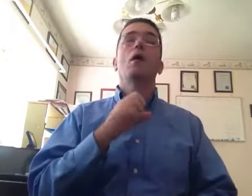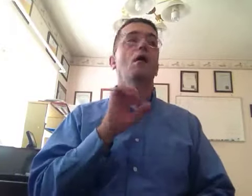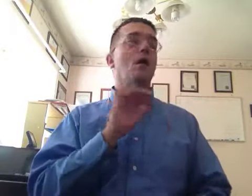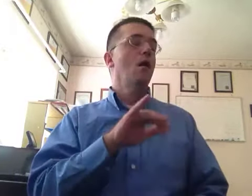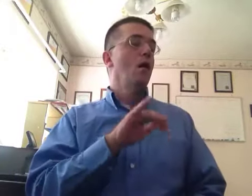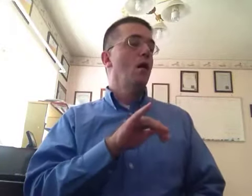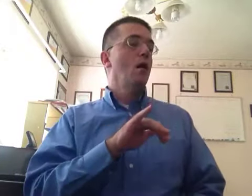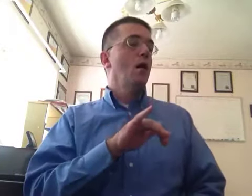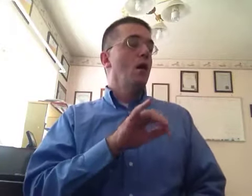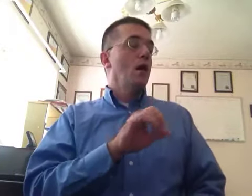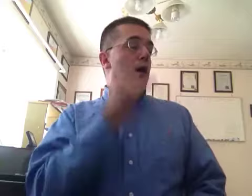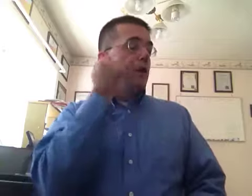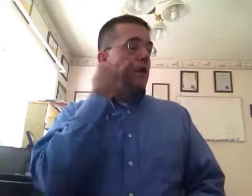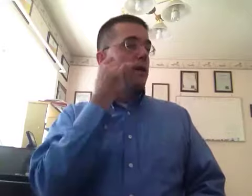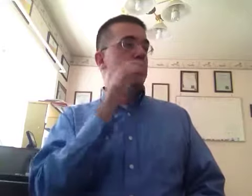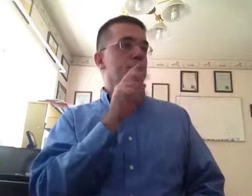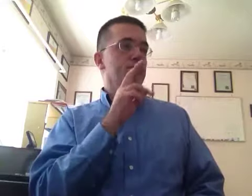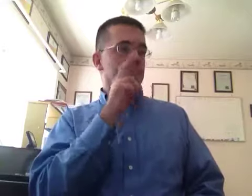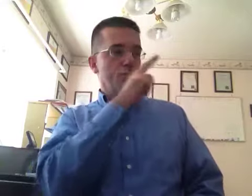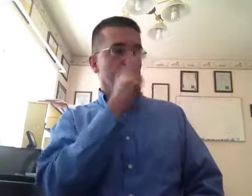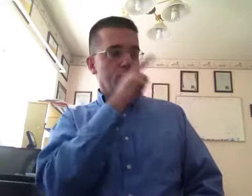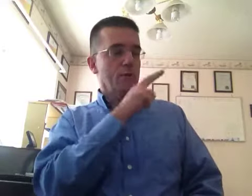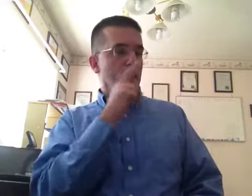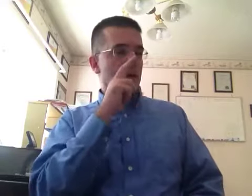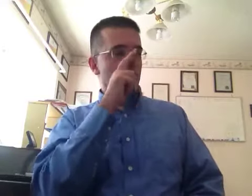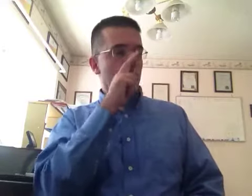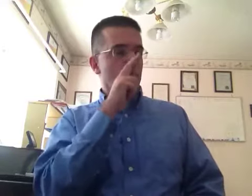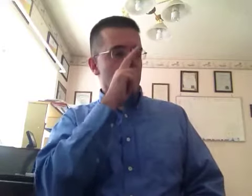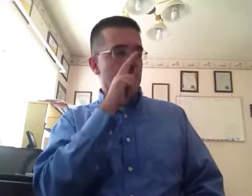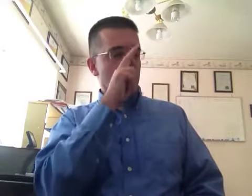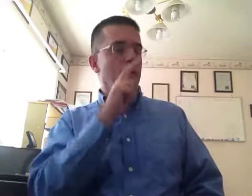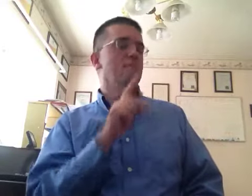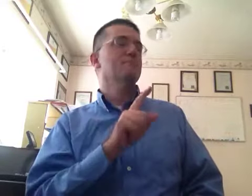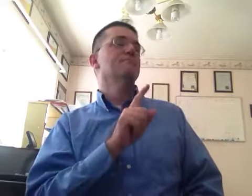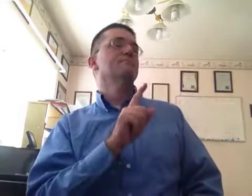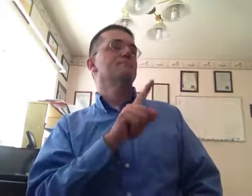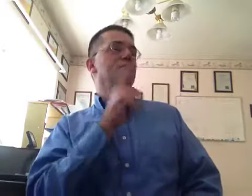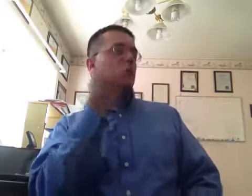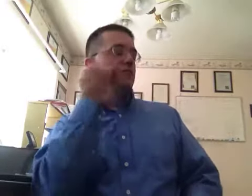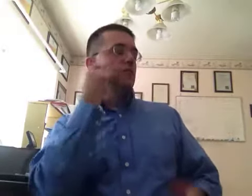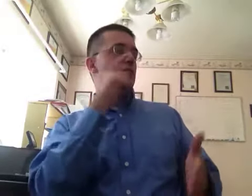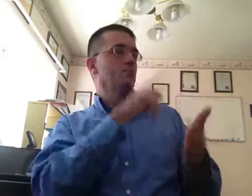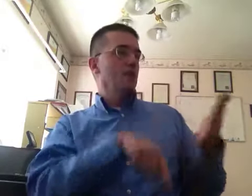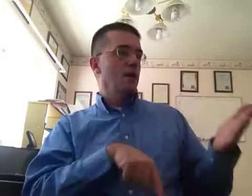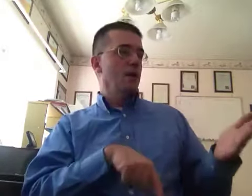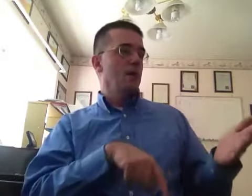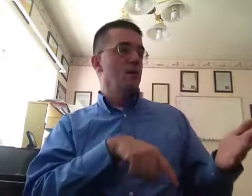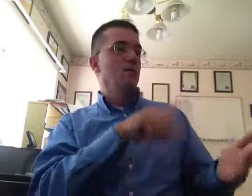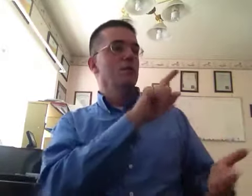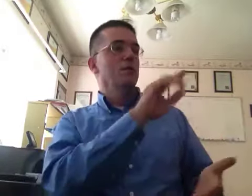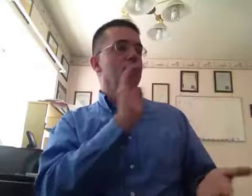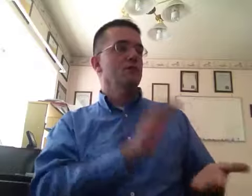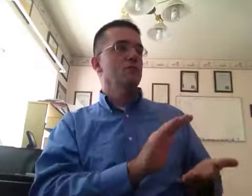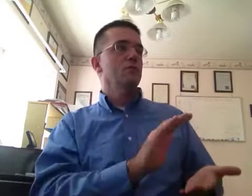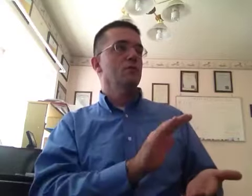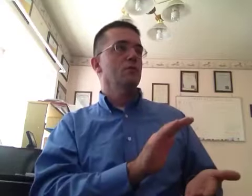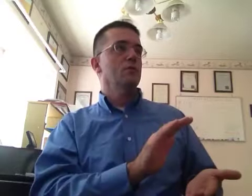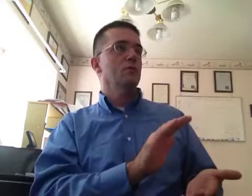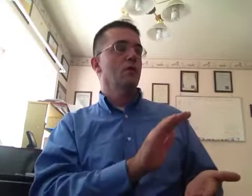house, that would leave you just shy of $200,000, about 180, right? Mm-hmm. Okay. You